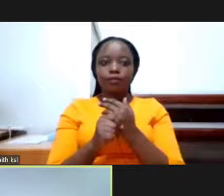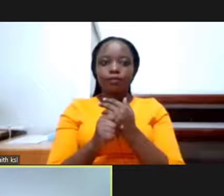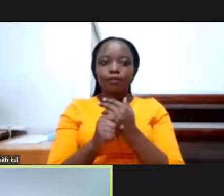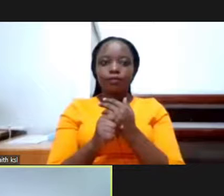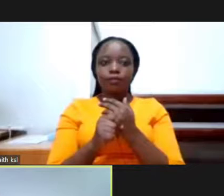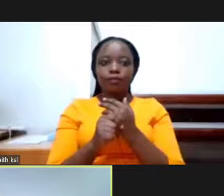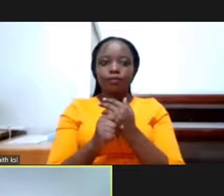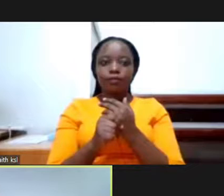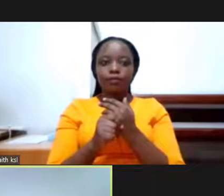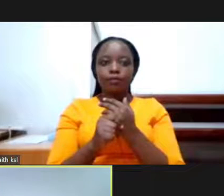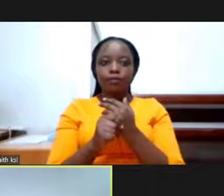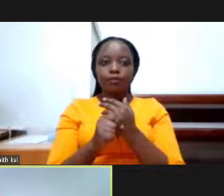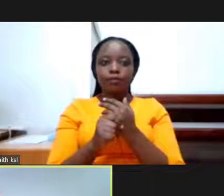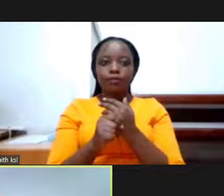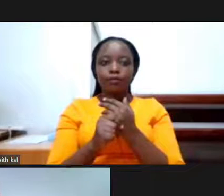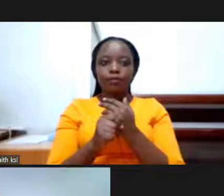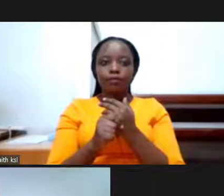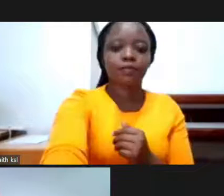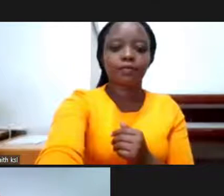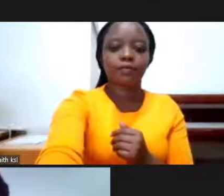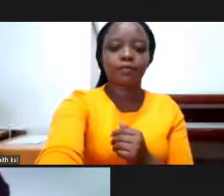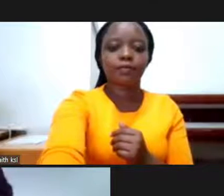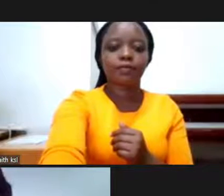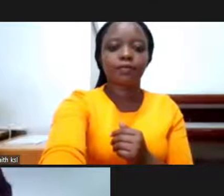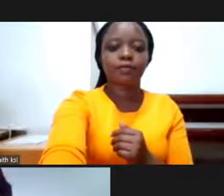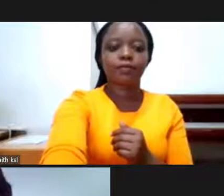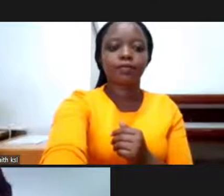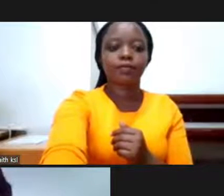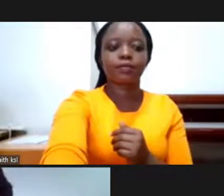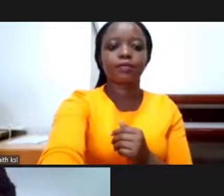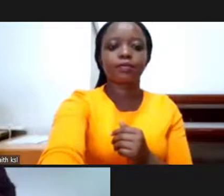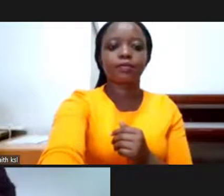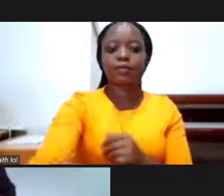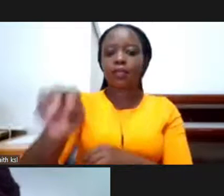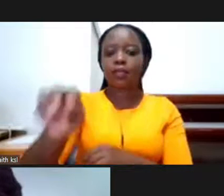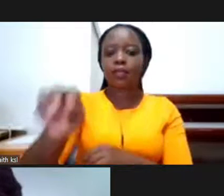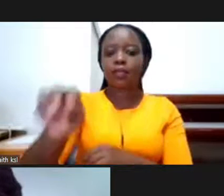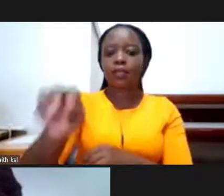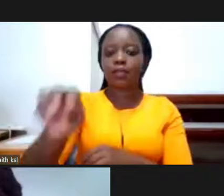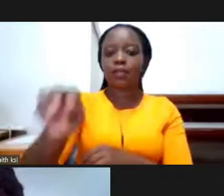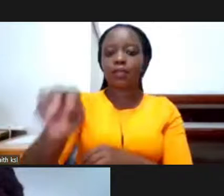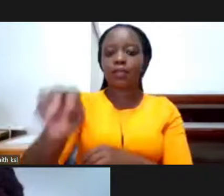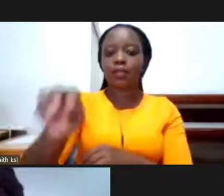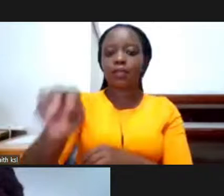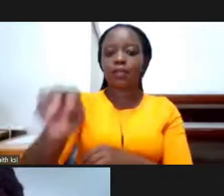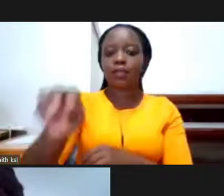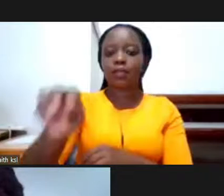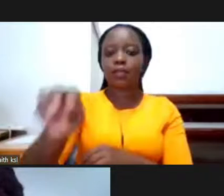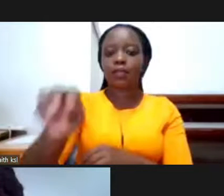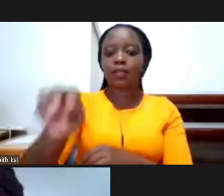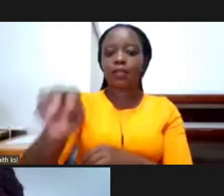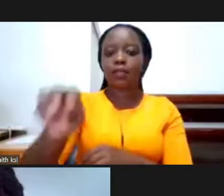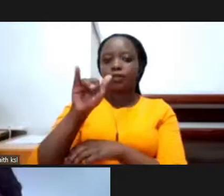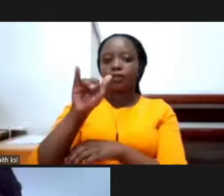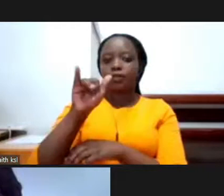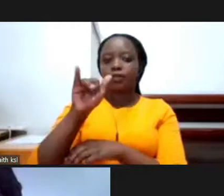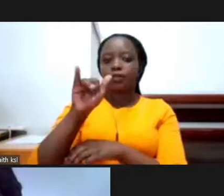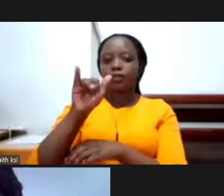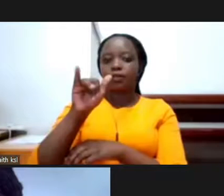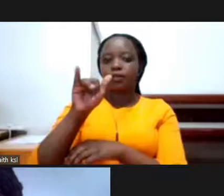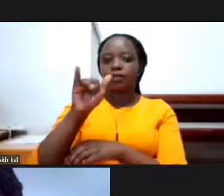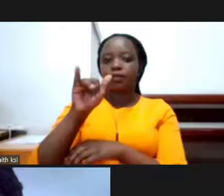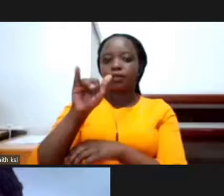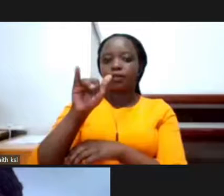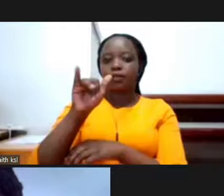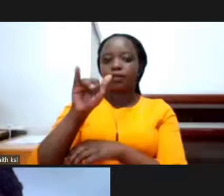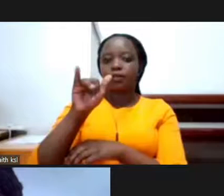There's Mercy who is asking, what happens to the input VAT that needs to be claimed for the last 6 months? What will happen? Will there